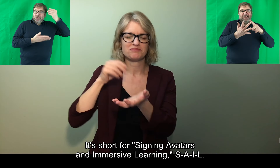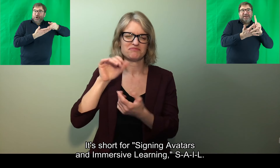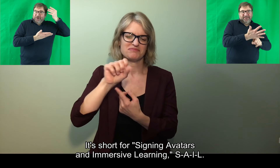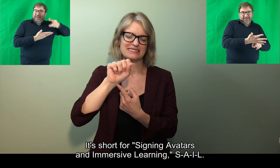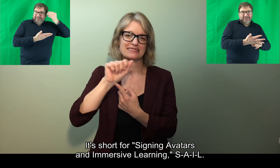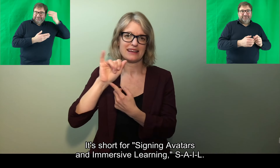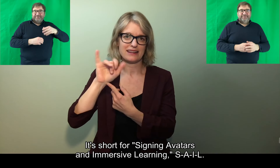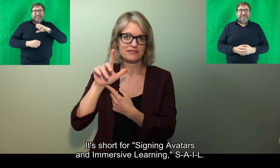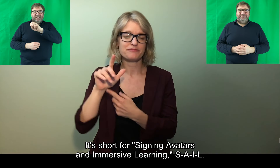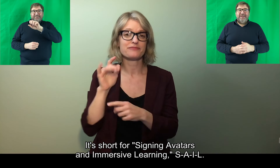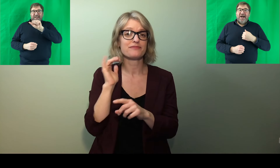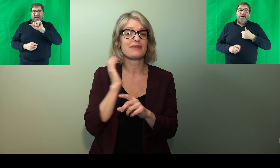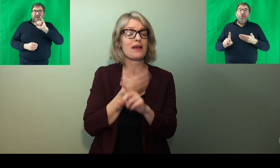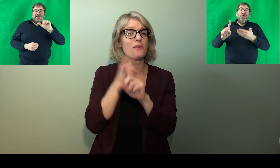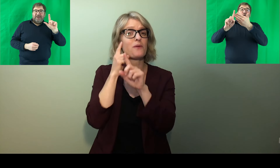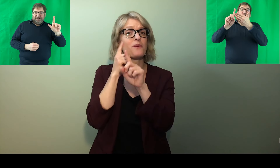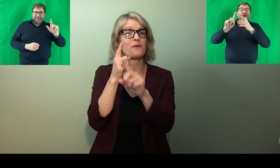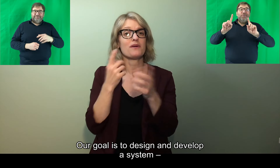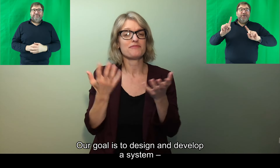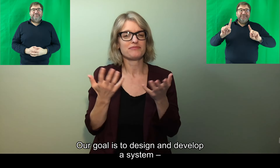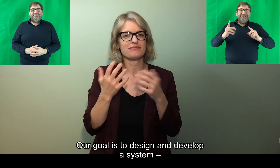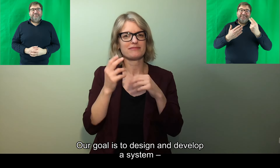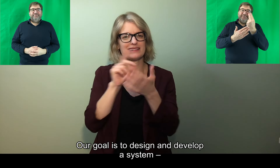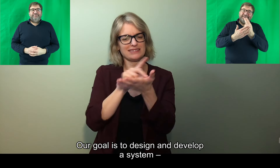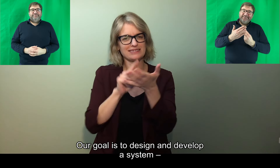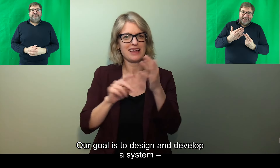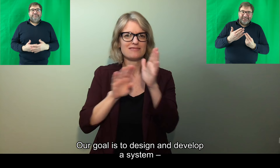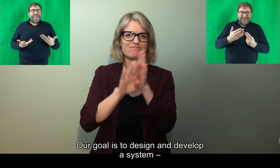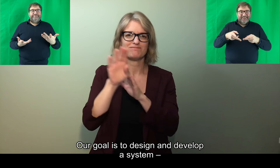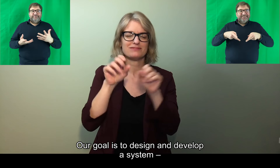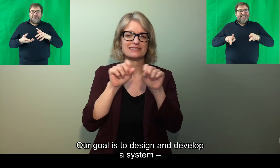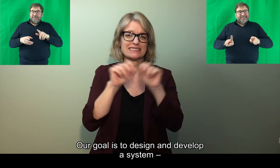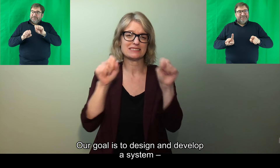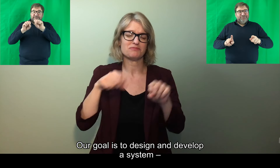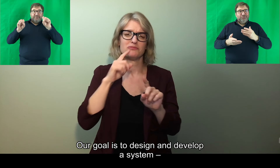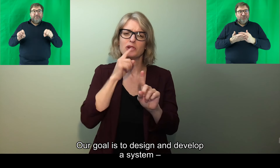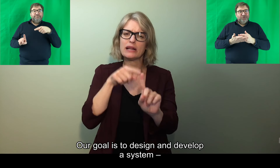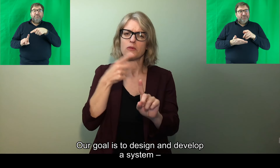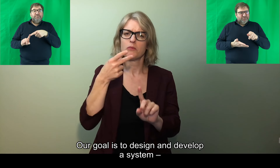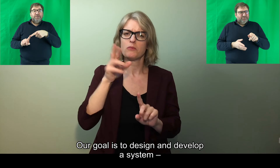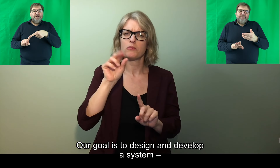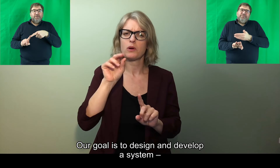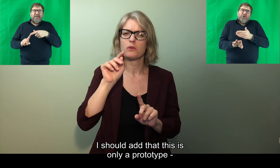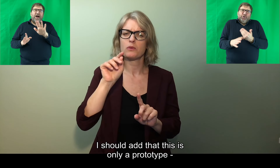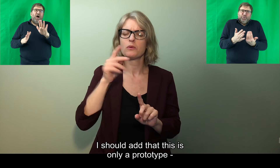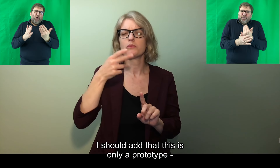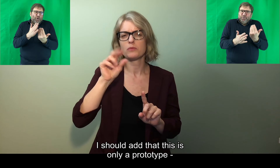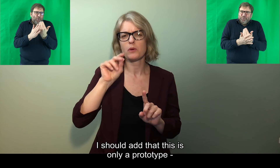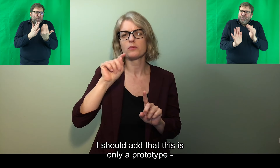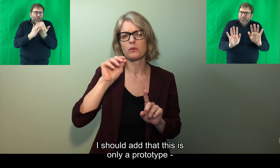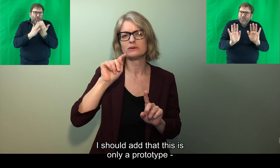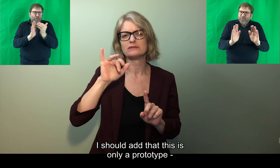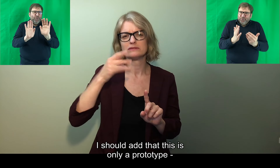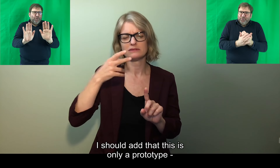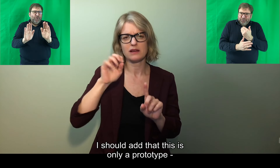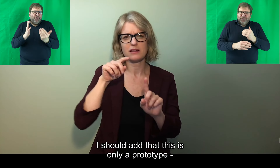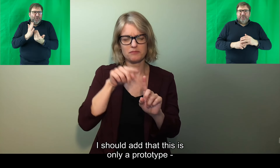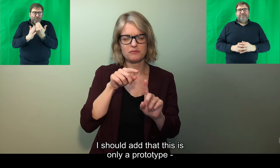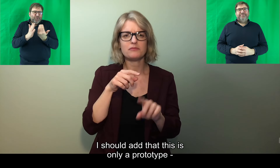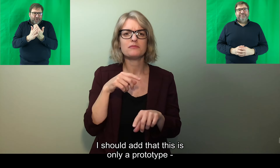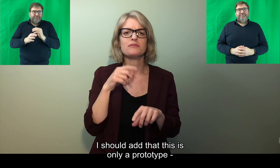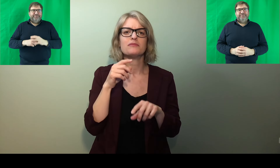Learning, SAIL. Our goal is to design and develop a system. I should add that this is only a